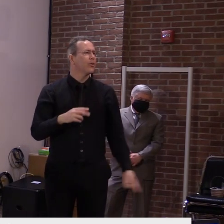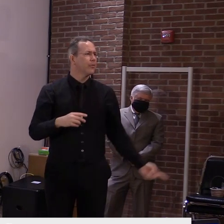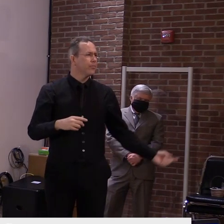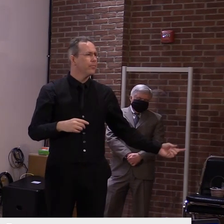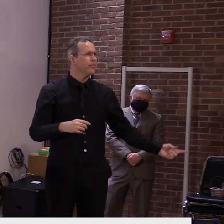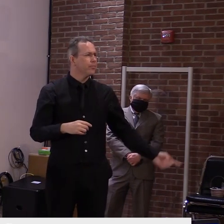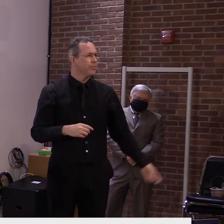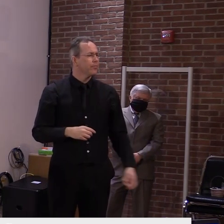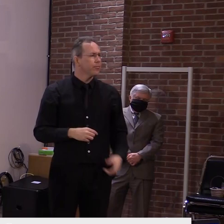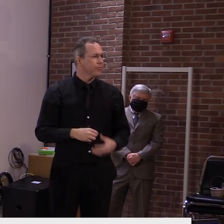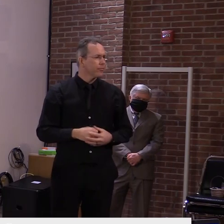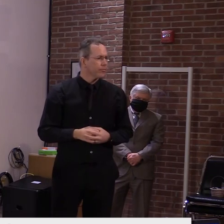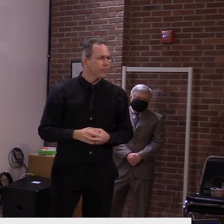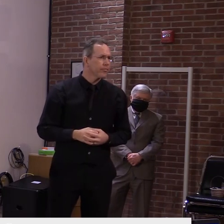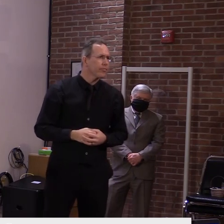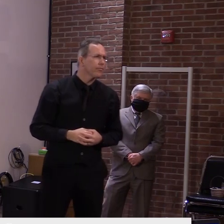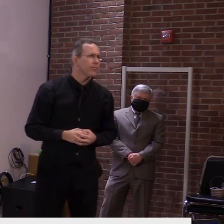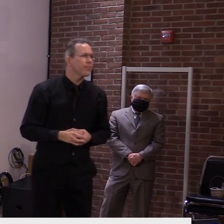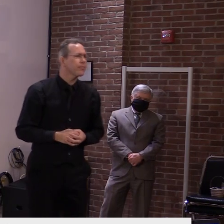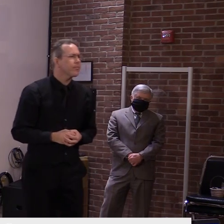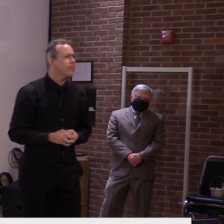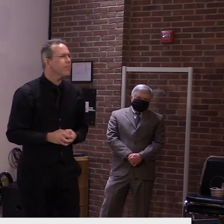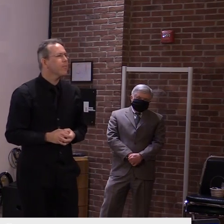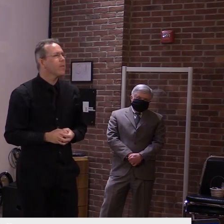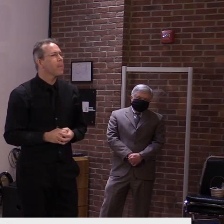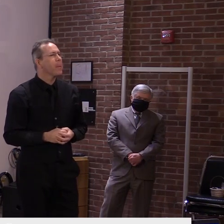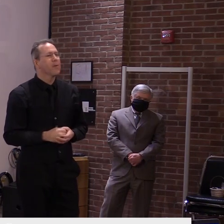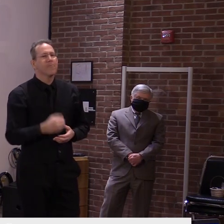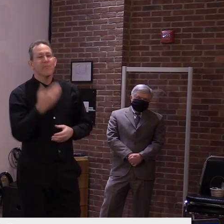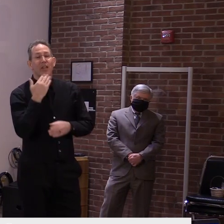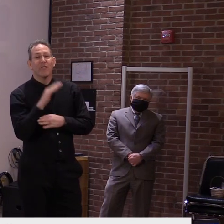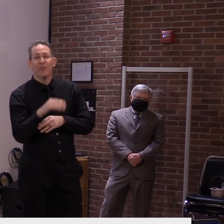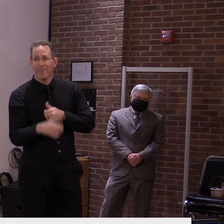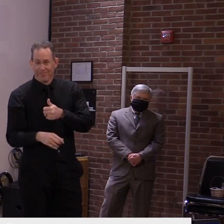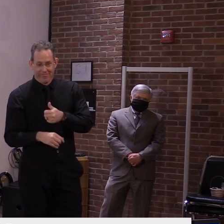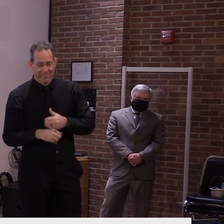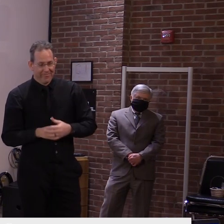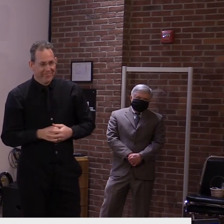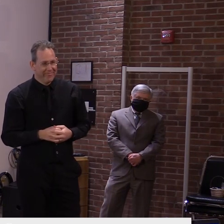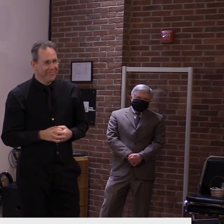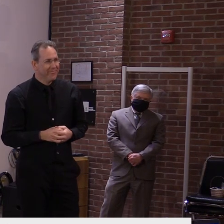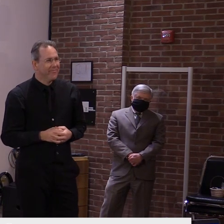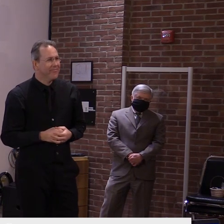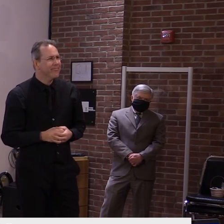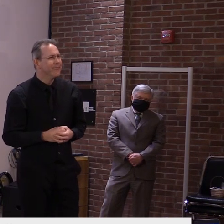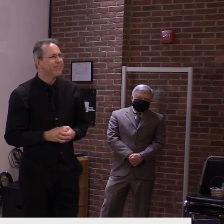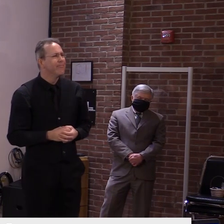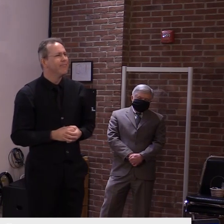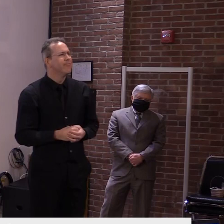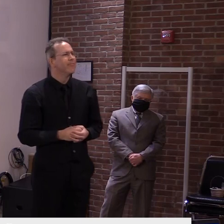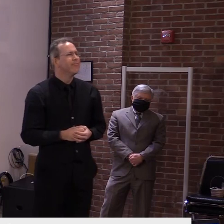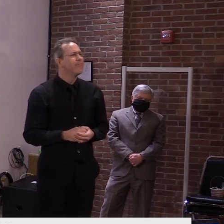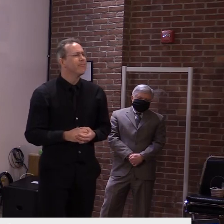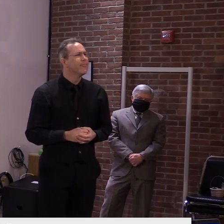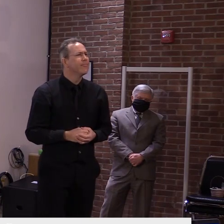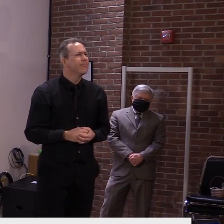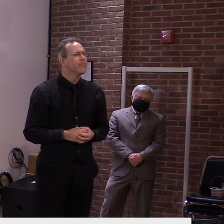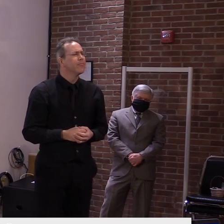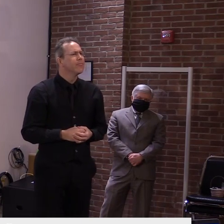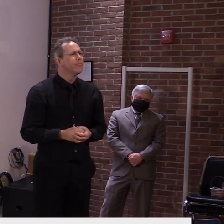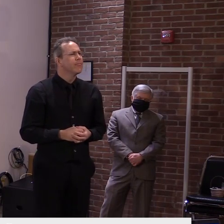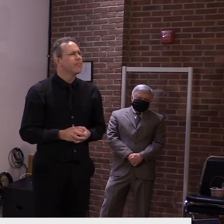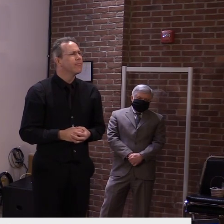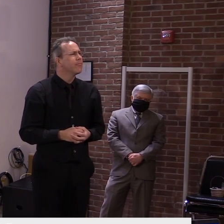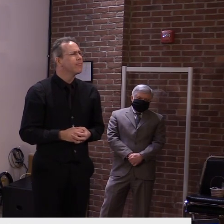Thank you, Rebecca. Good afternoon, Governor Scott. Just a couple follow-up questions for me today. Governor, I spoke